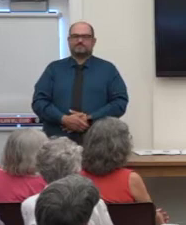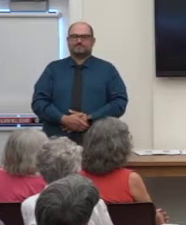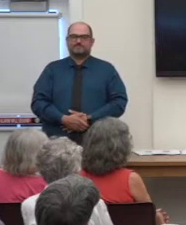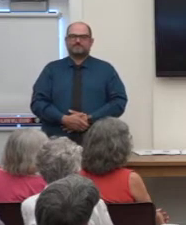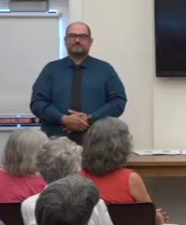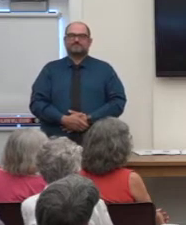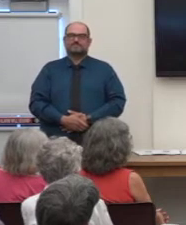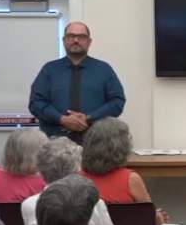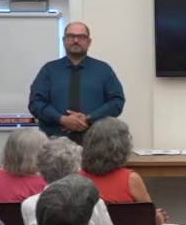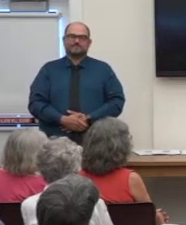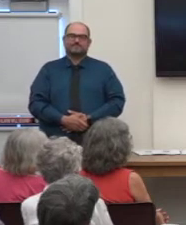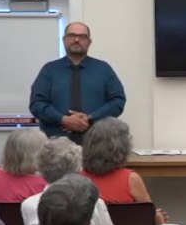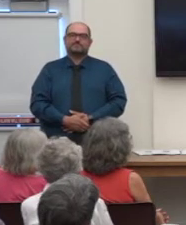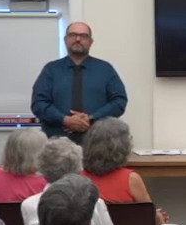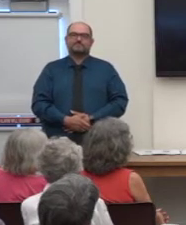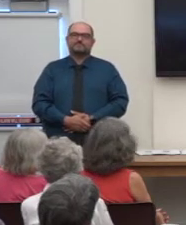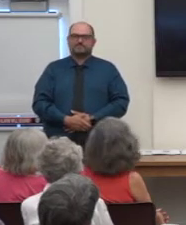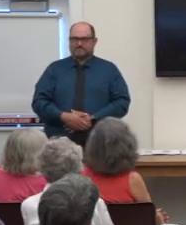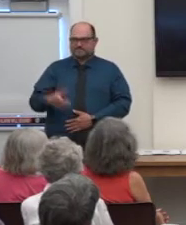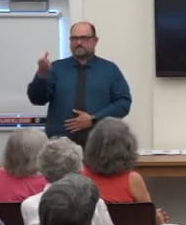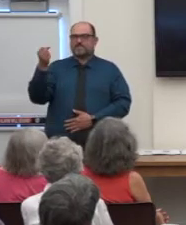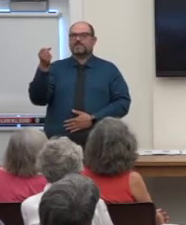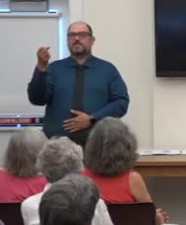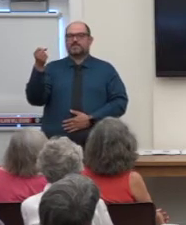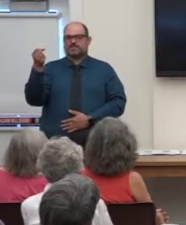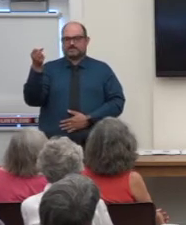The sign for milk.